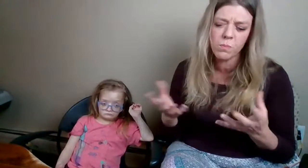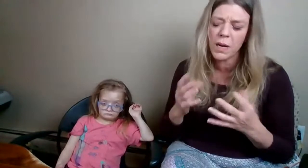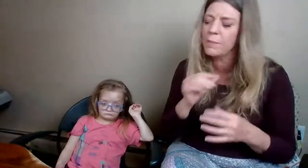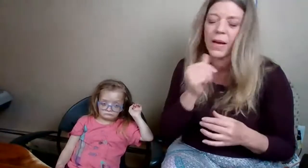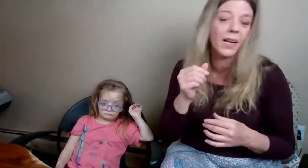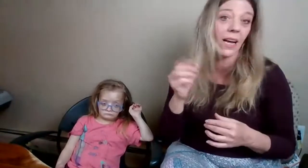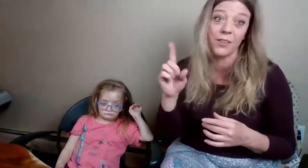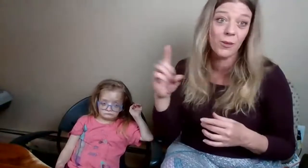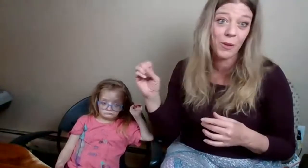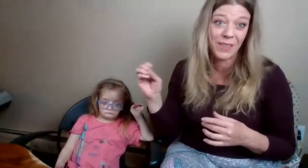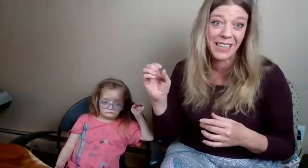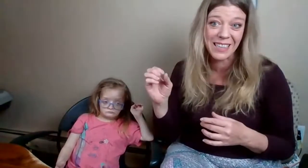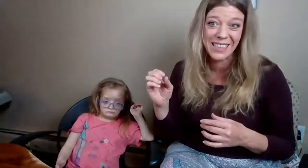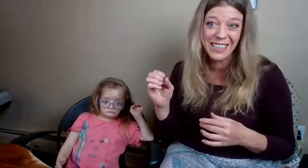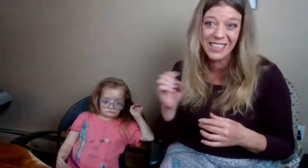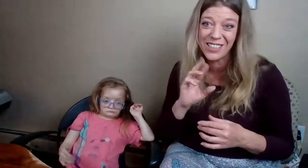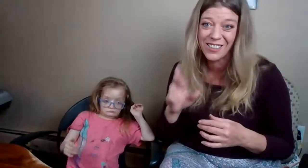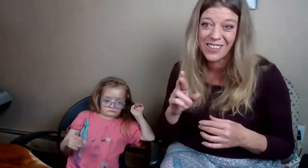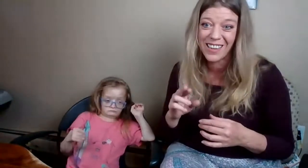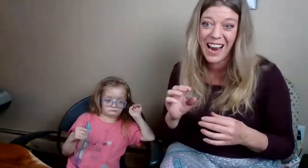I'm not 100% sure.